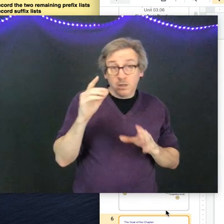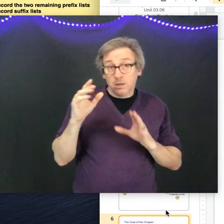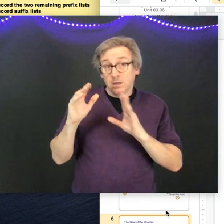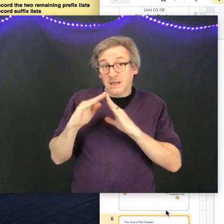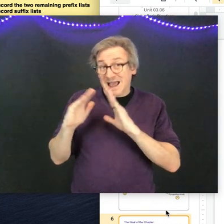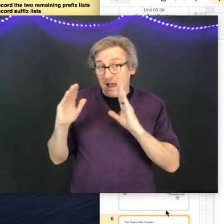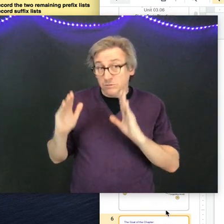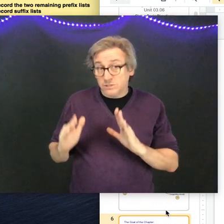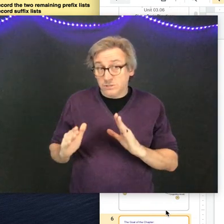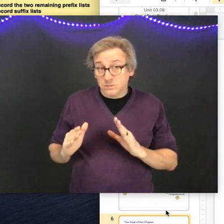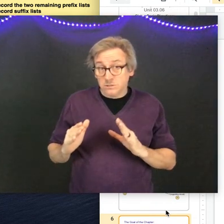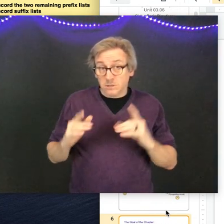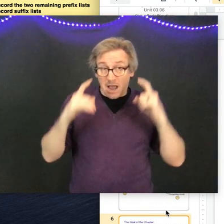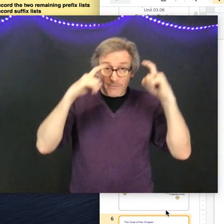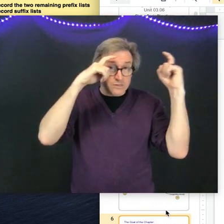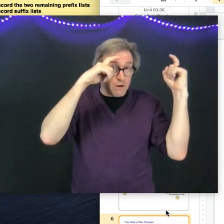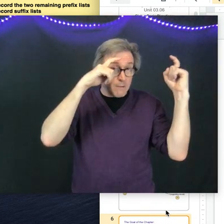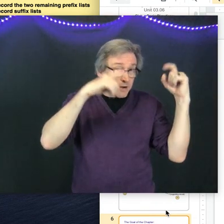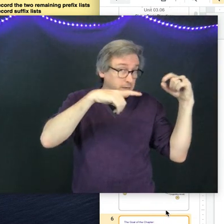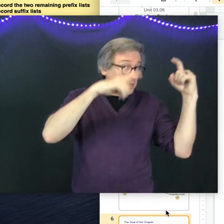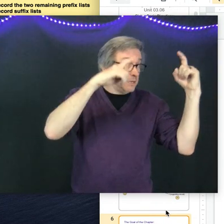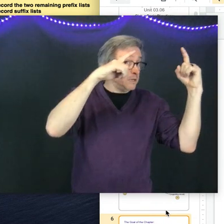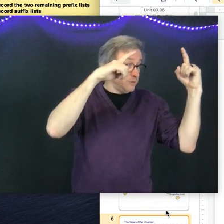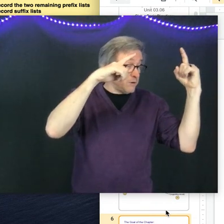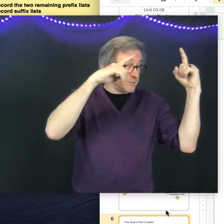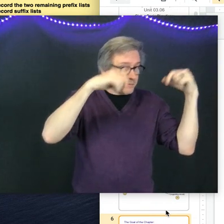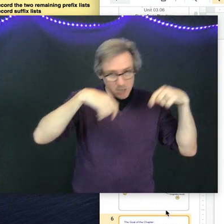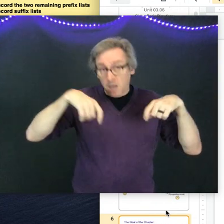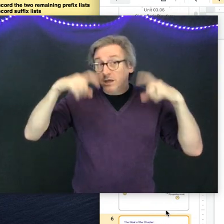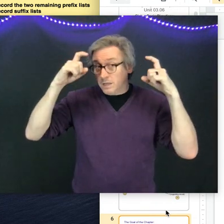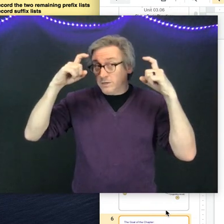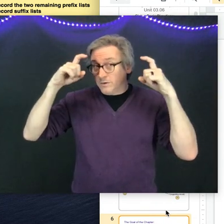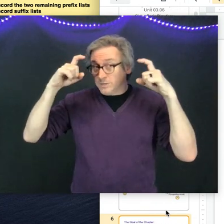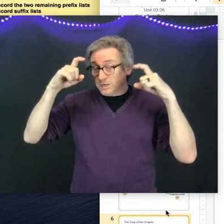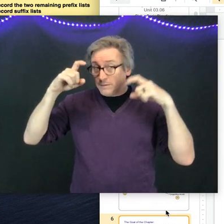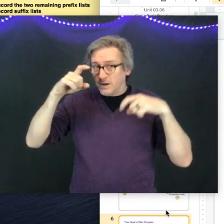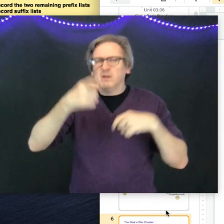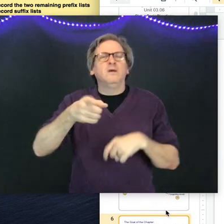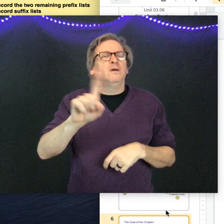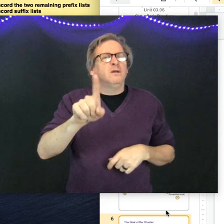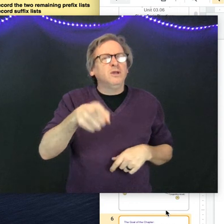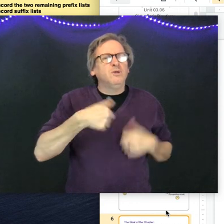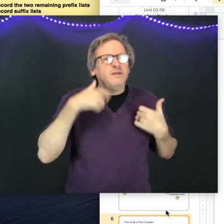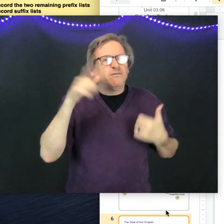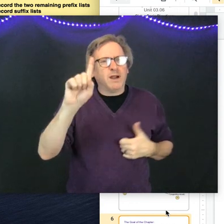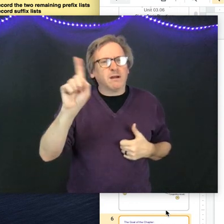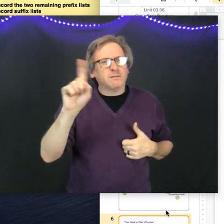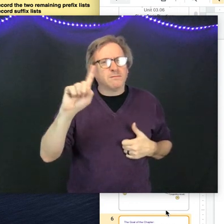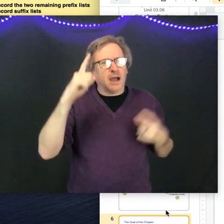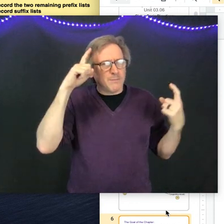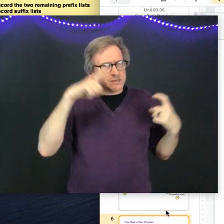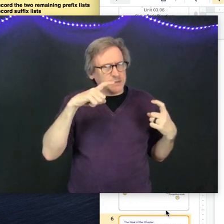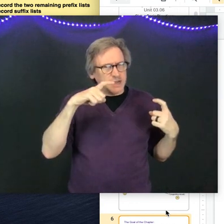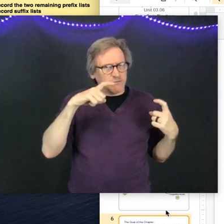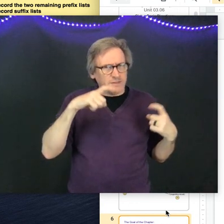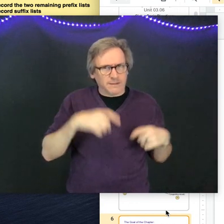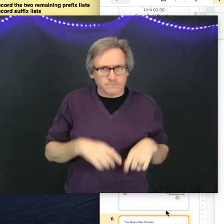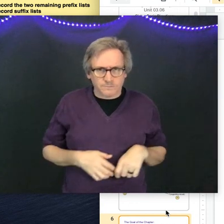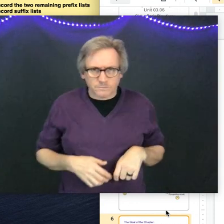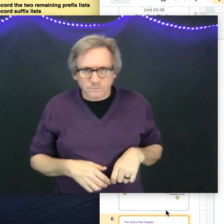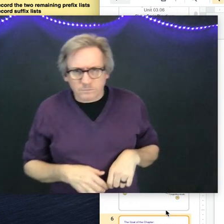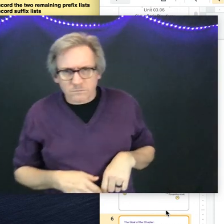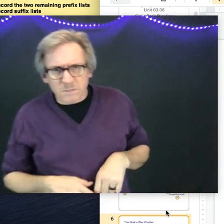dorm, house, eyebrows are up, right? Yeah, you know what I'm talking about? Yeah, you know what I'm talking about? You live where? Eyebrows come down